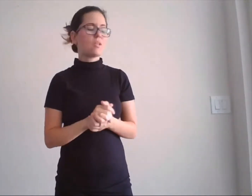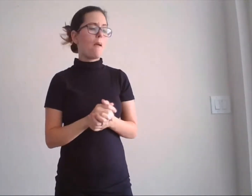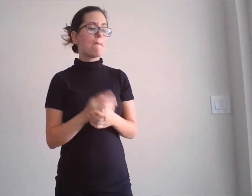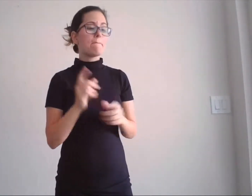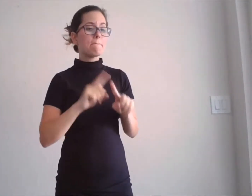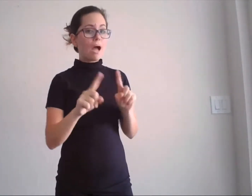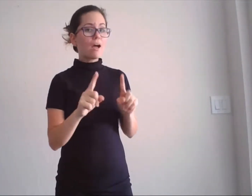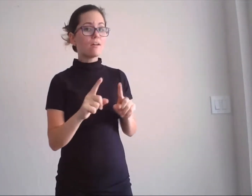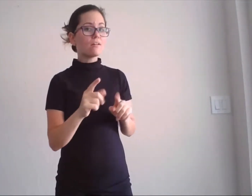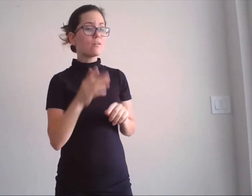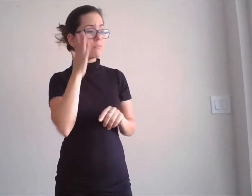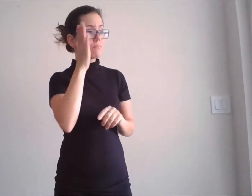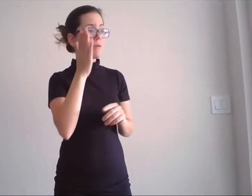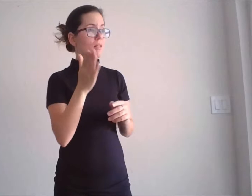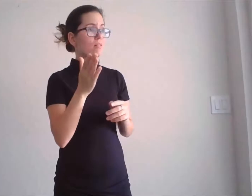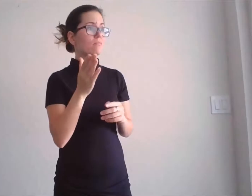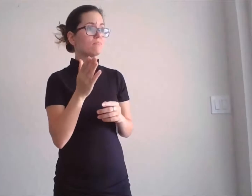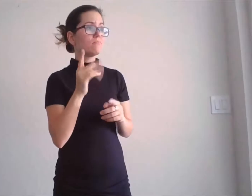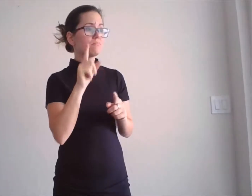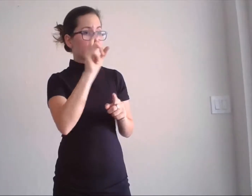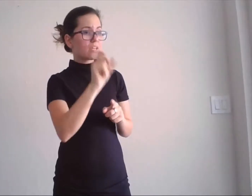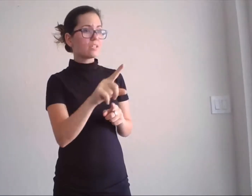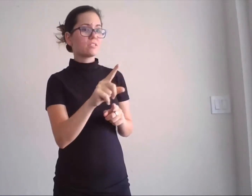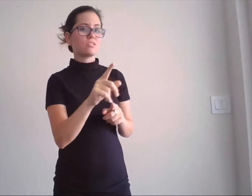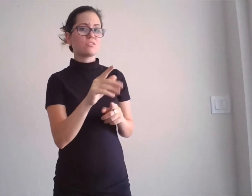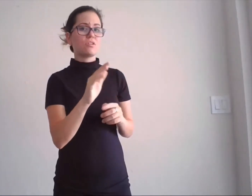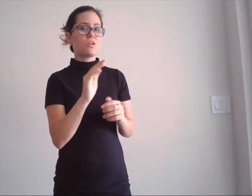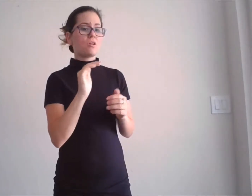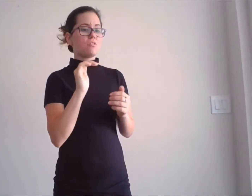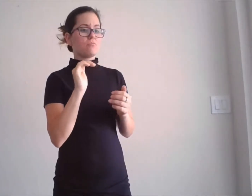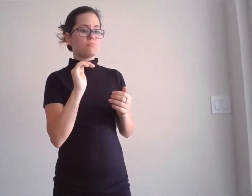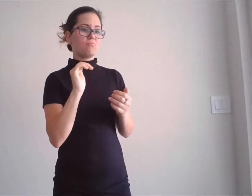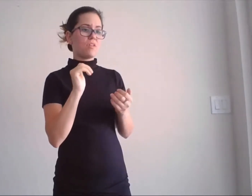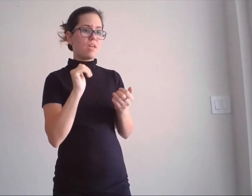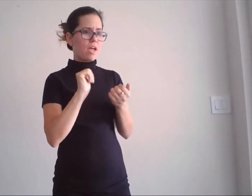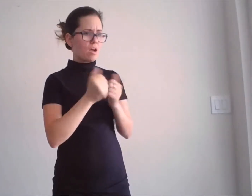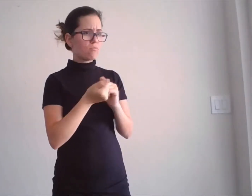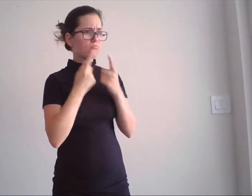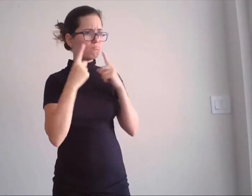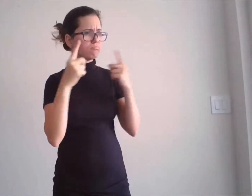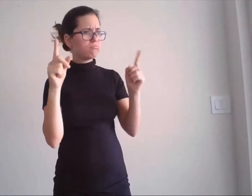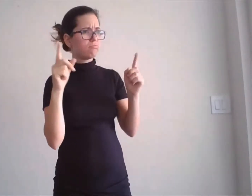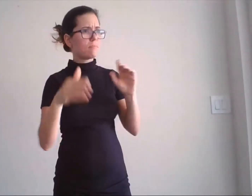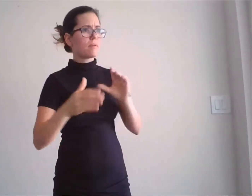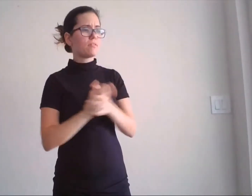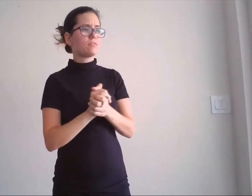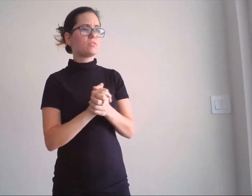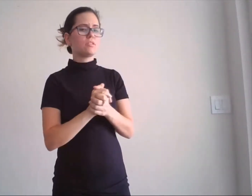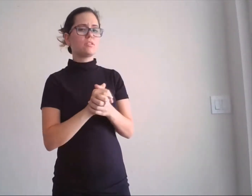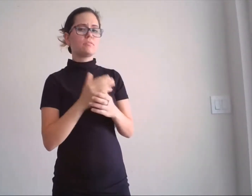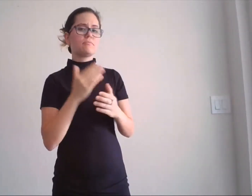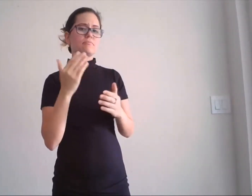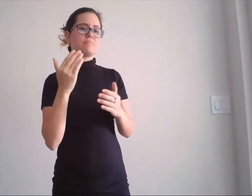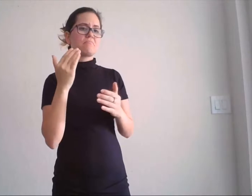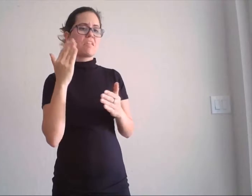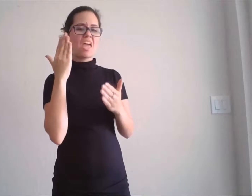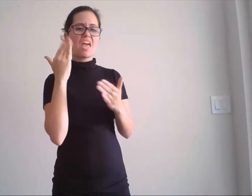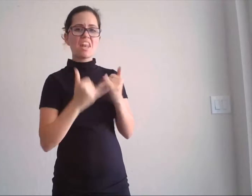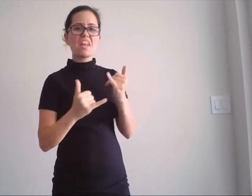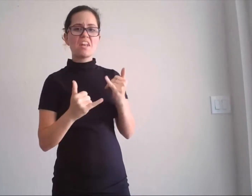hopefully find a landing point, which is the secret to a long marriage. Yeah. But before we do that, I do want to... You